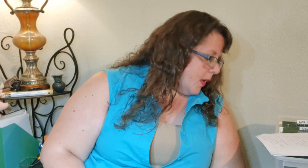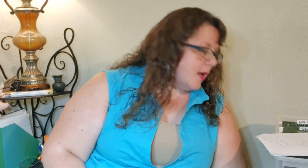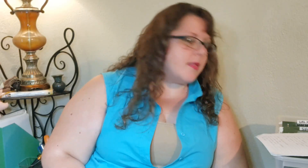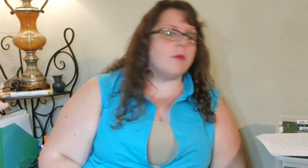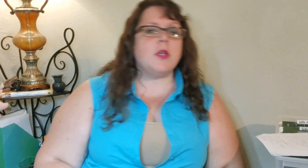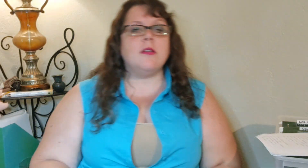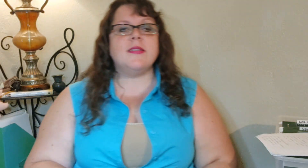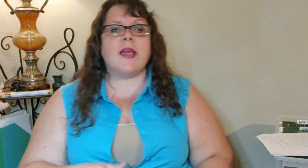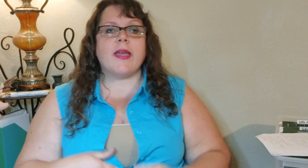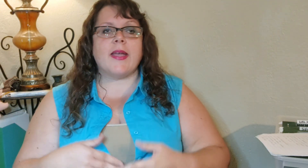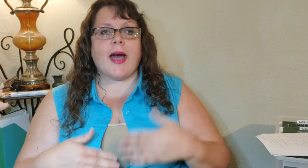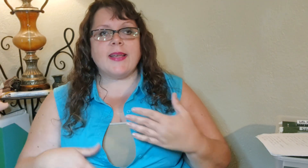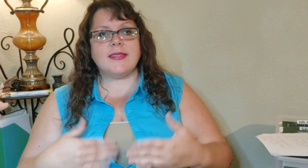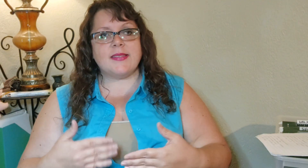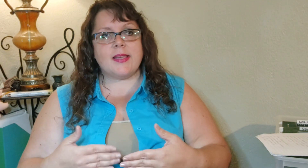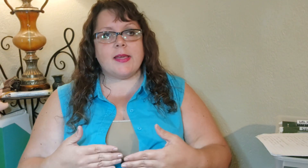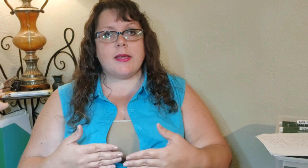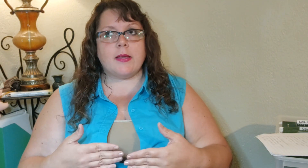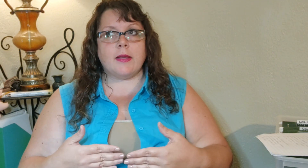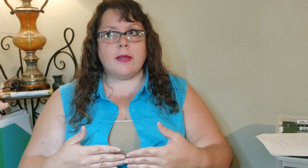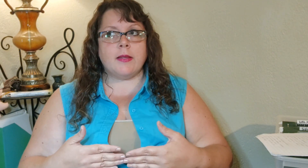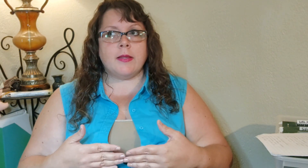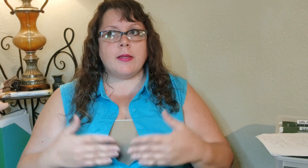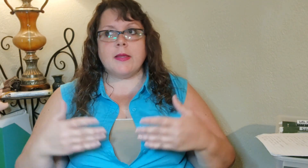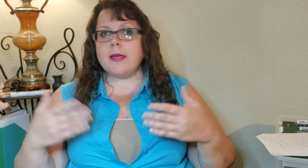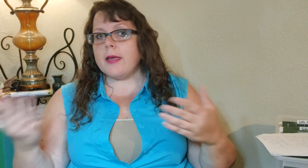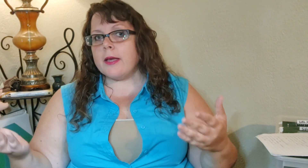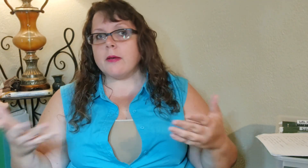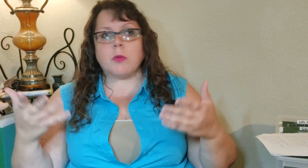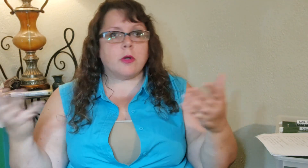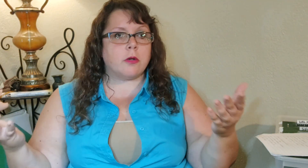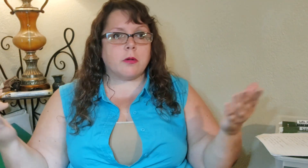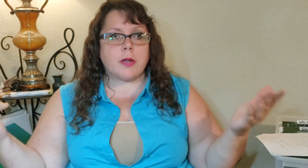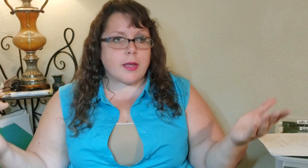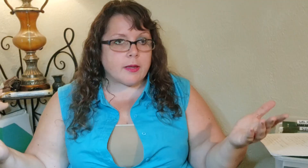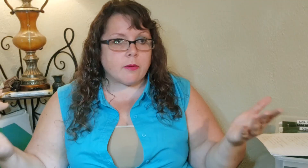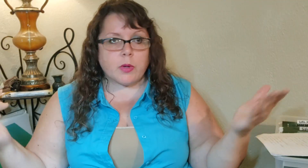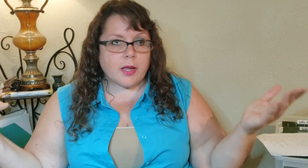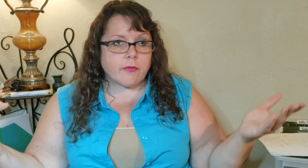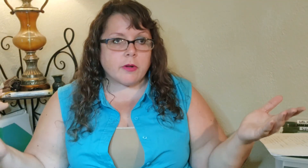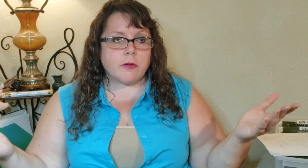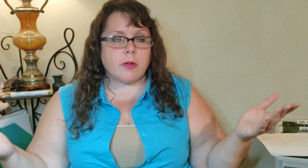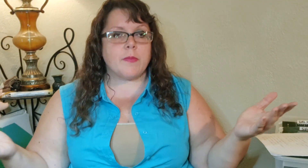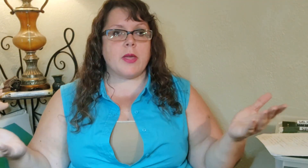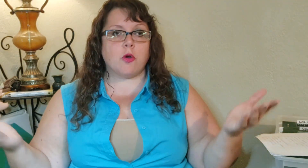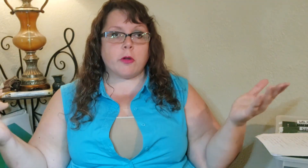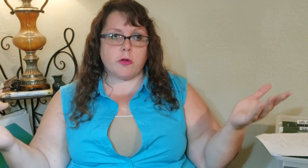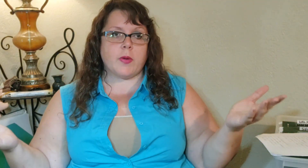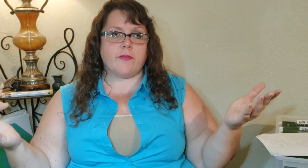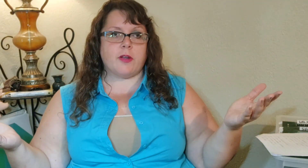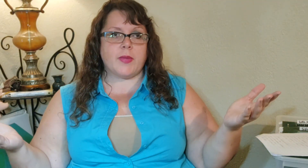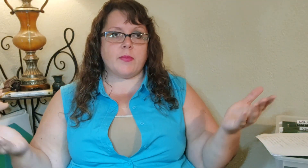And then when you say I see him, her, it, whatever it may, or whoever it may